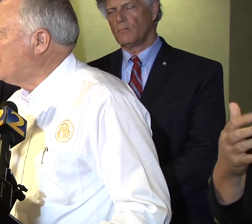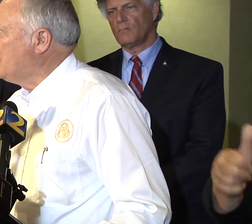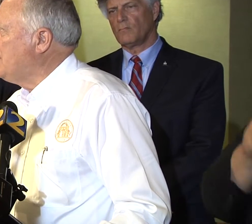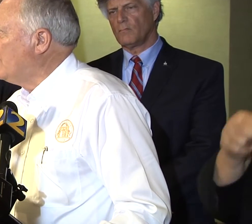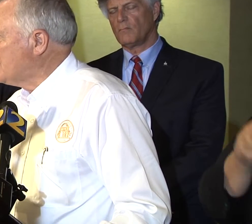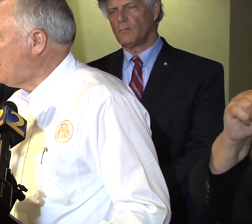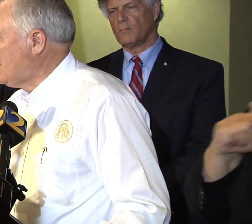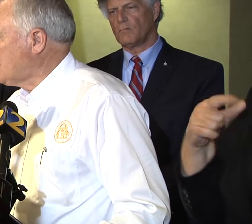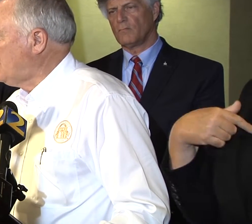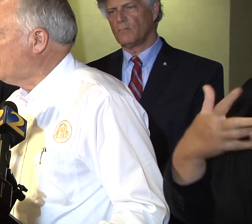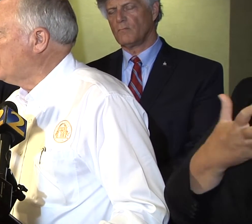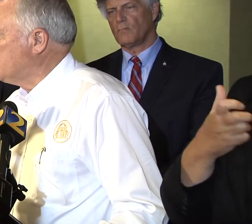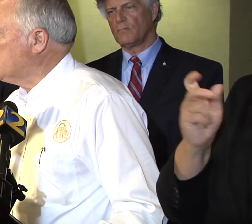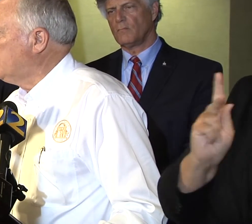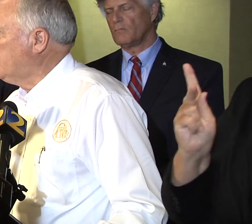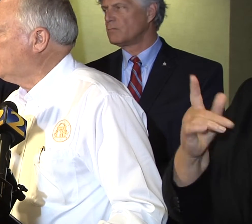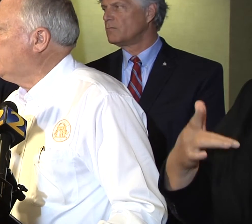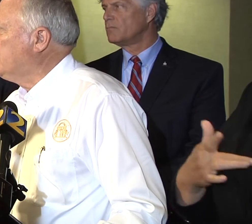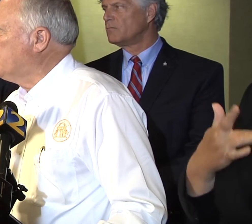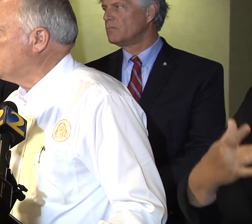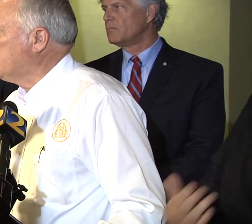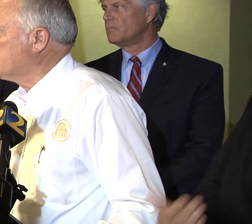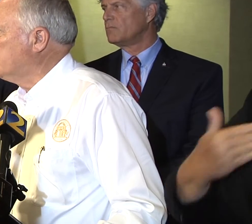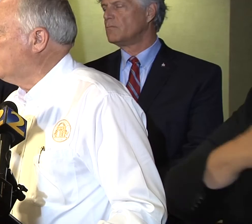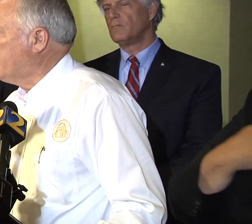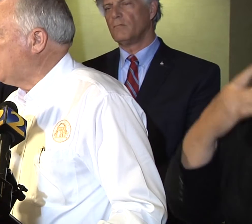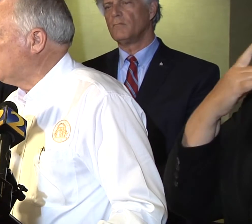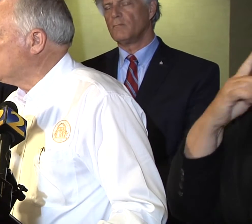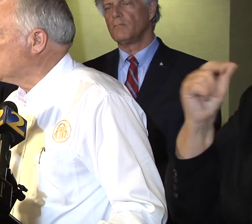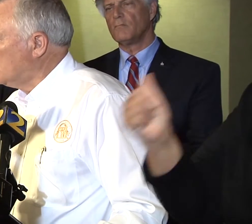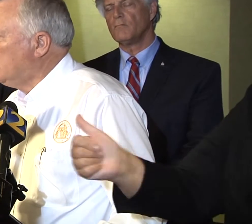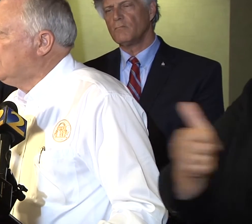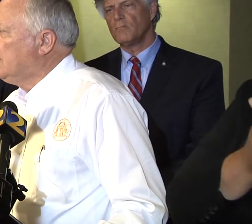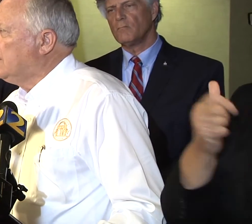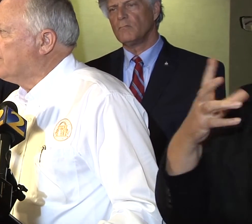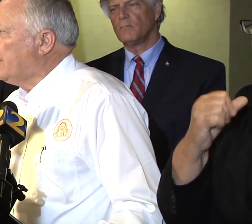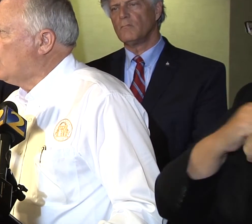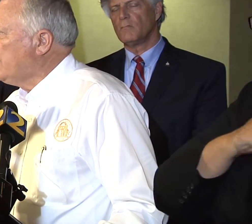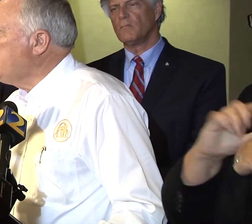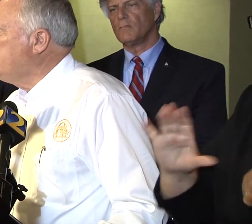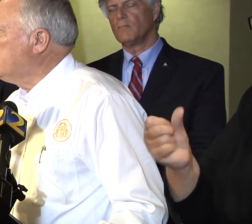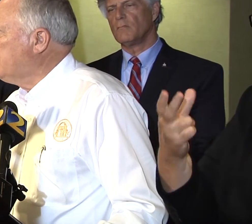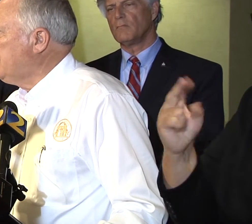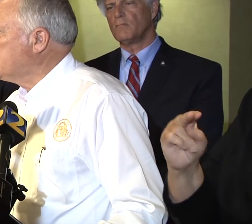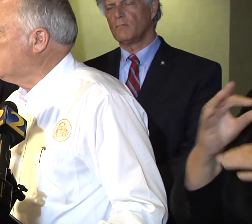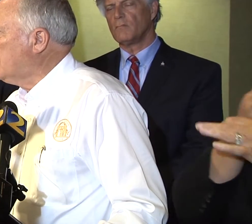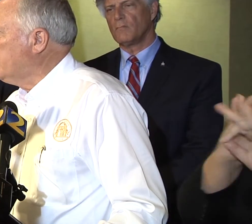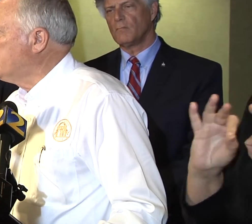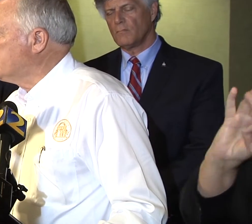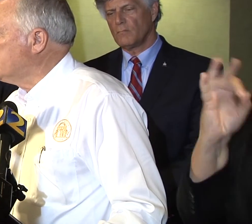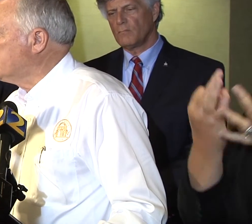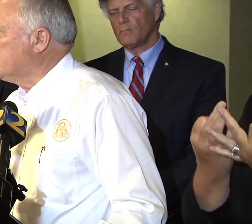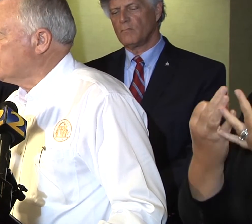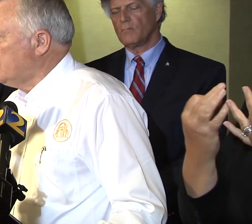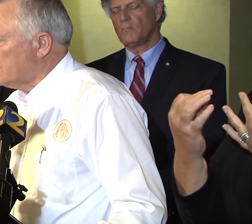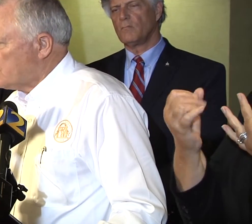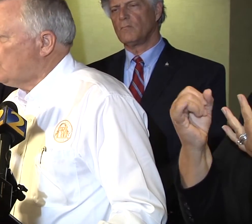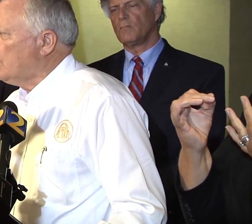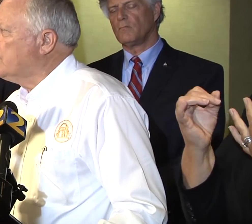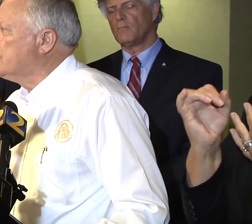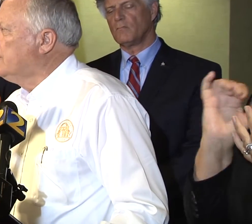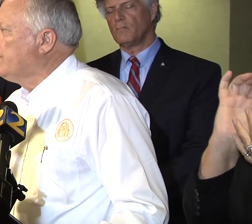want people to be responsible for themselves and the protection of their families. So, if they will heed the advice of our agencies that